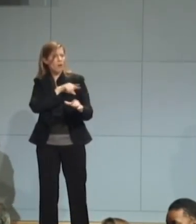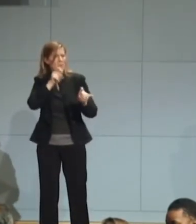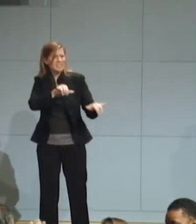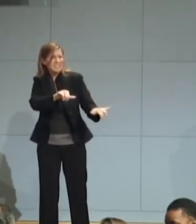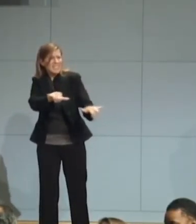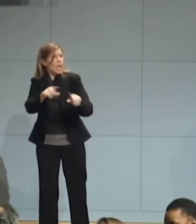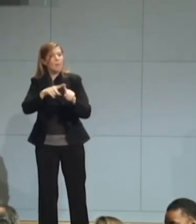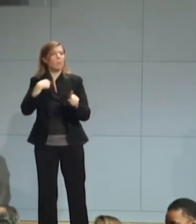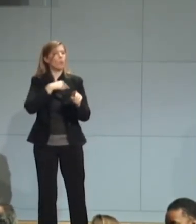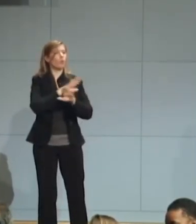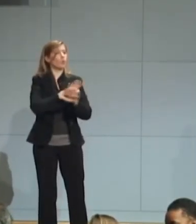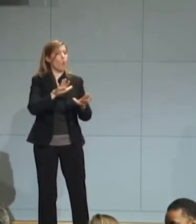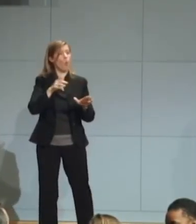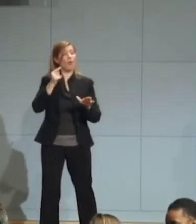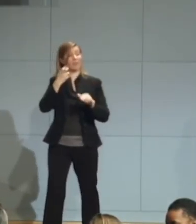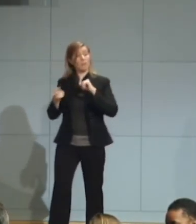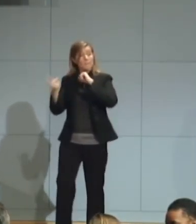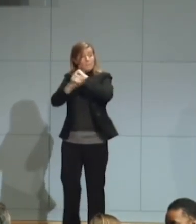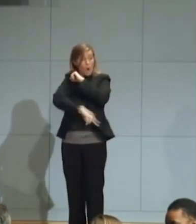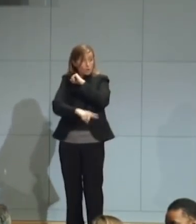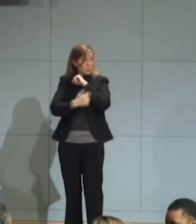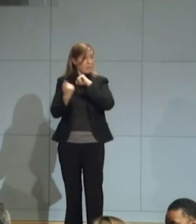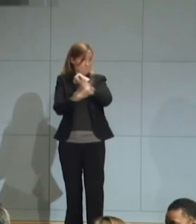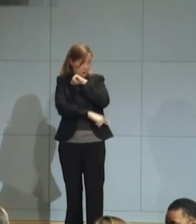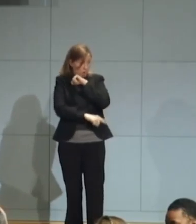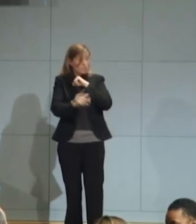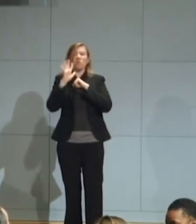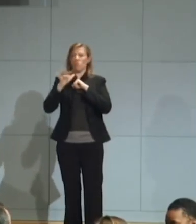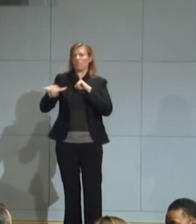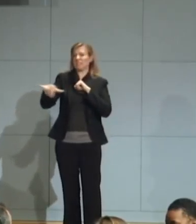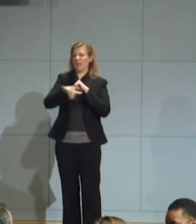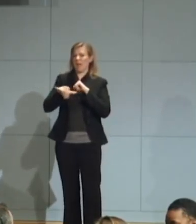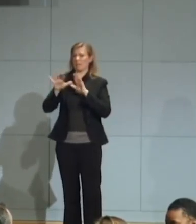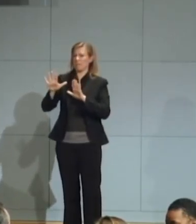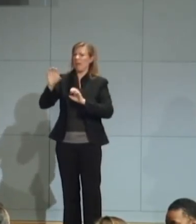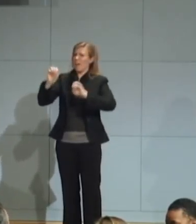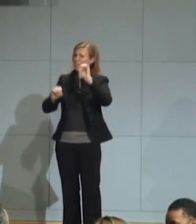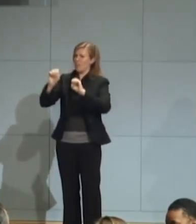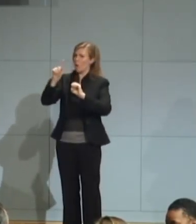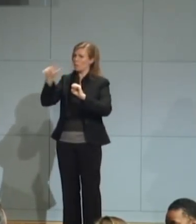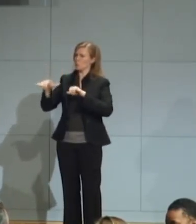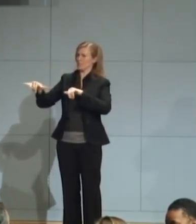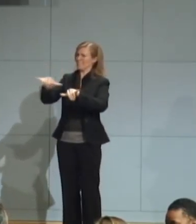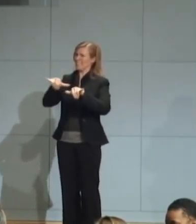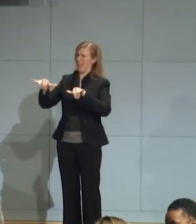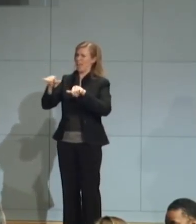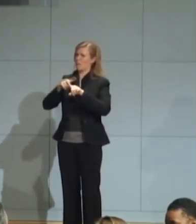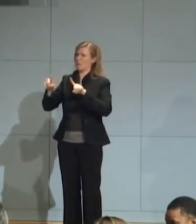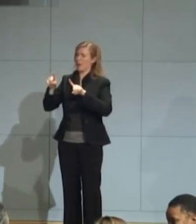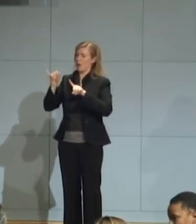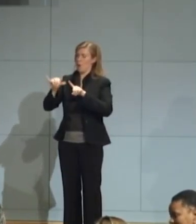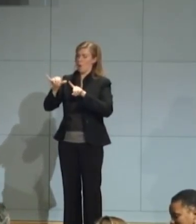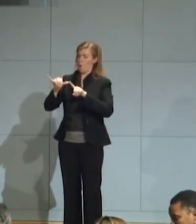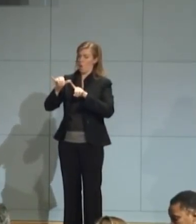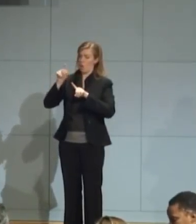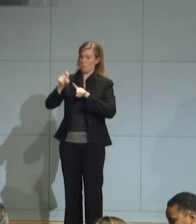place that says we're not going to expect the same out of these children as these children. That wouldn't have been allowed